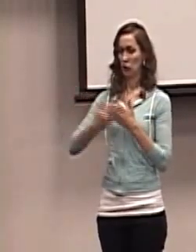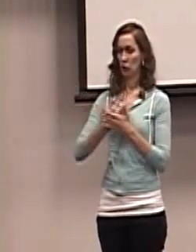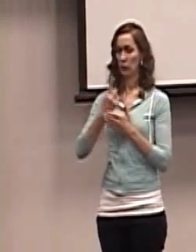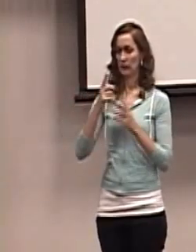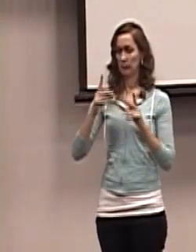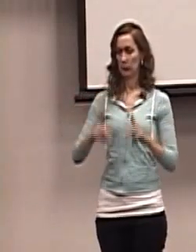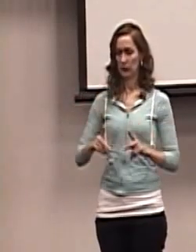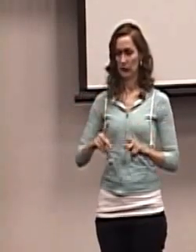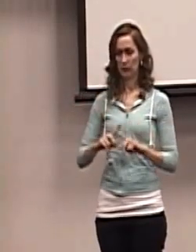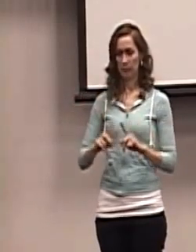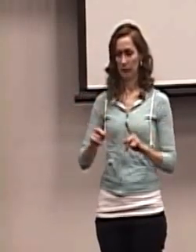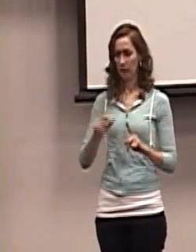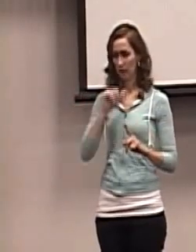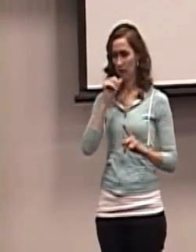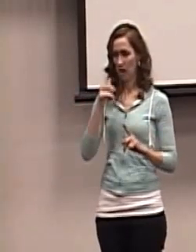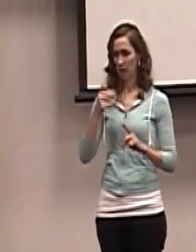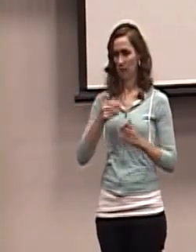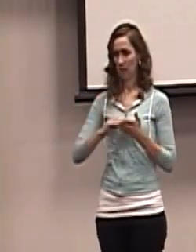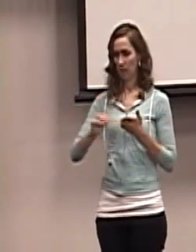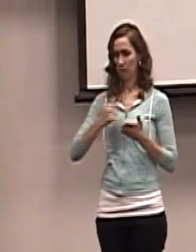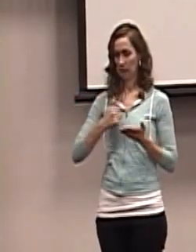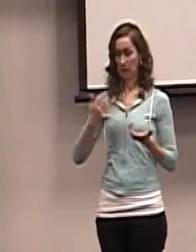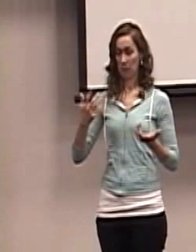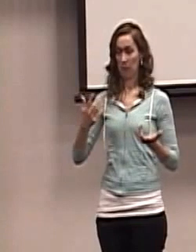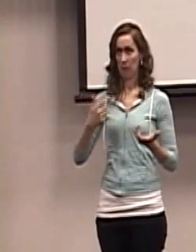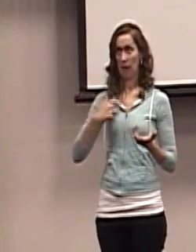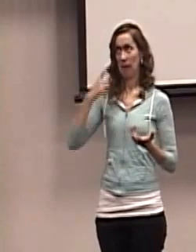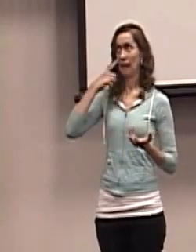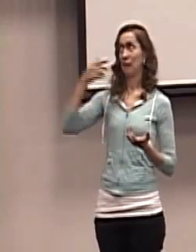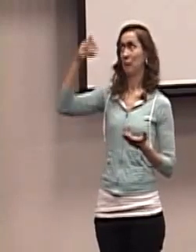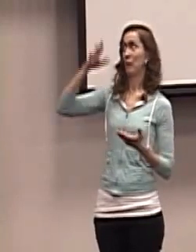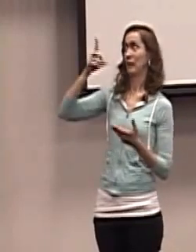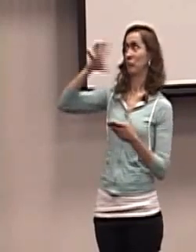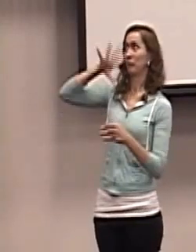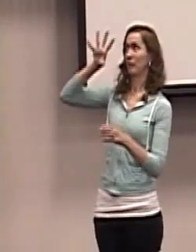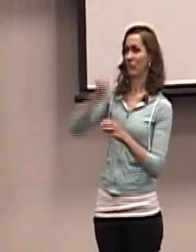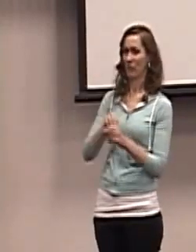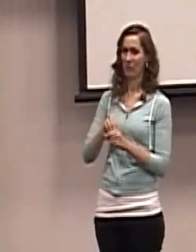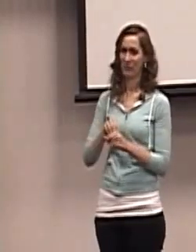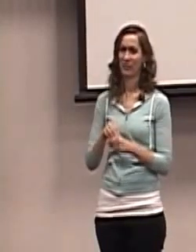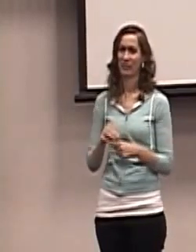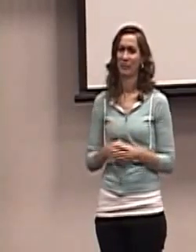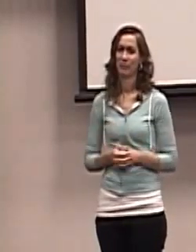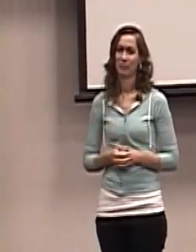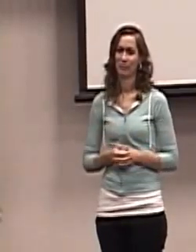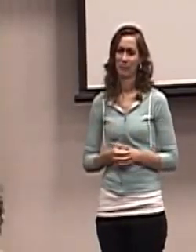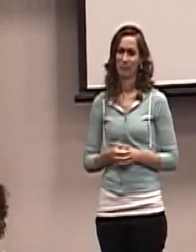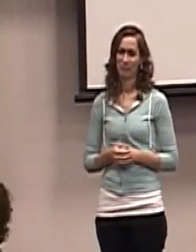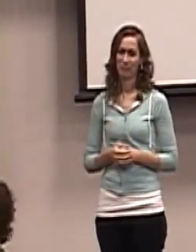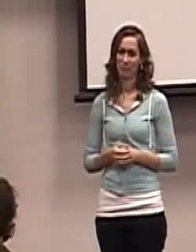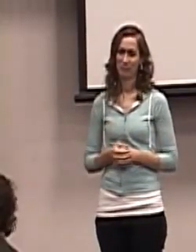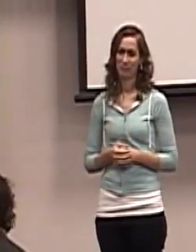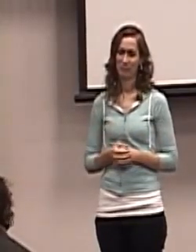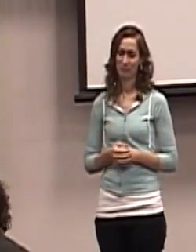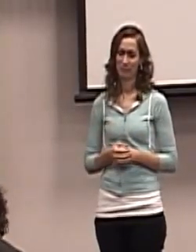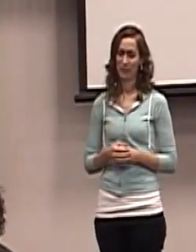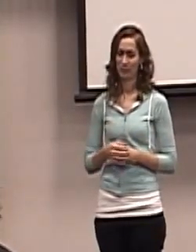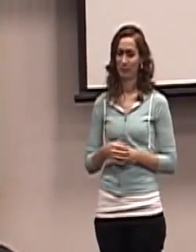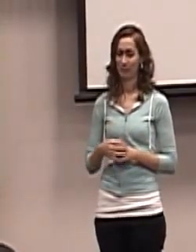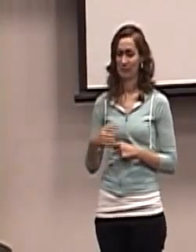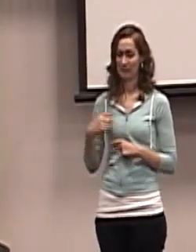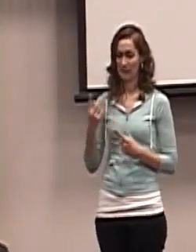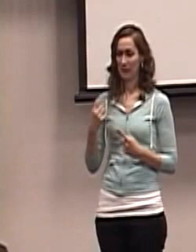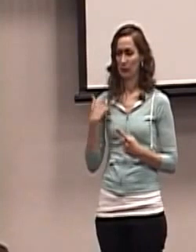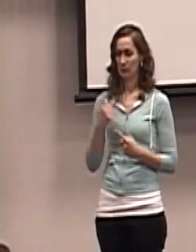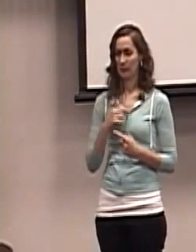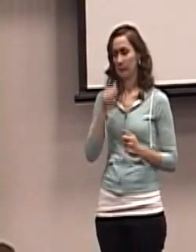So again, God was involved. So since that time, we've been blessed the